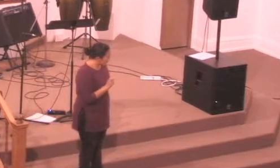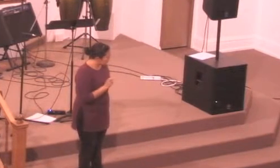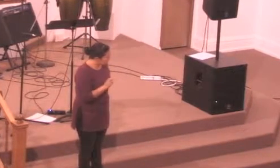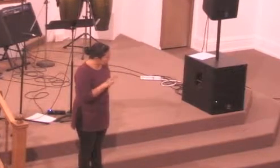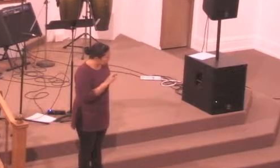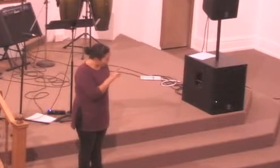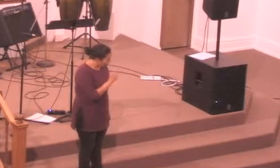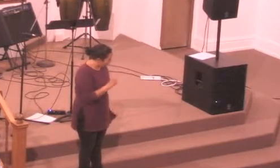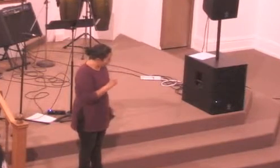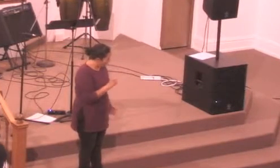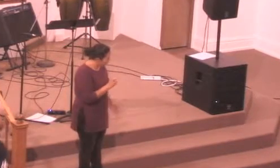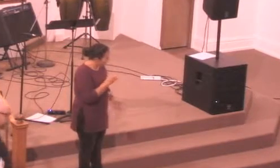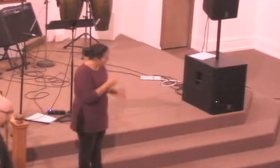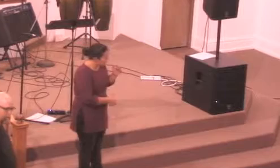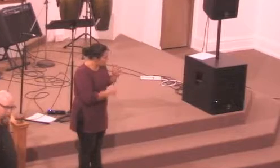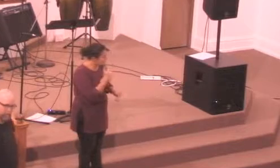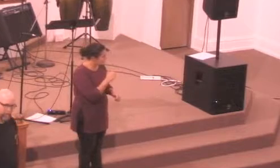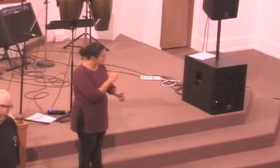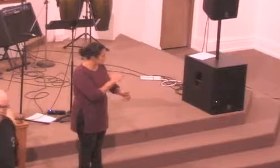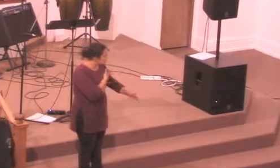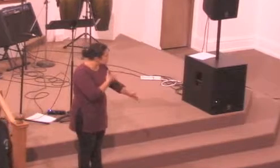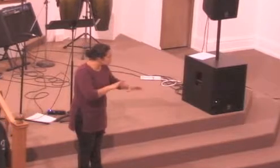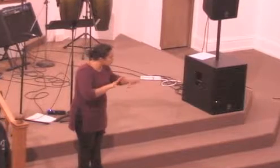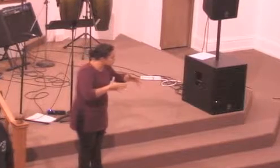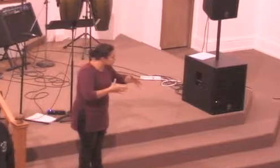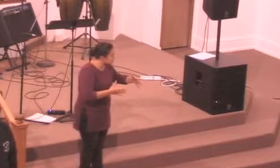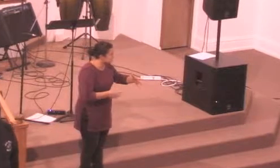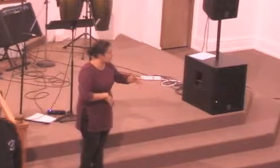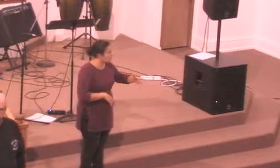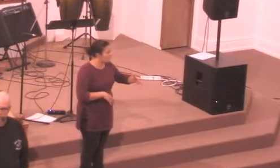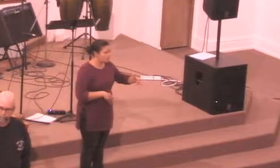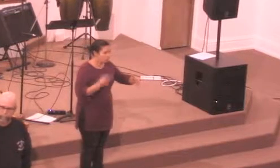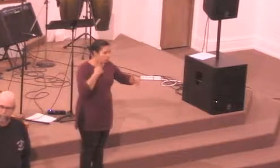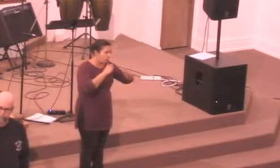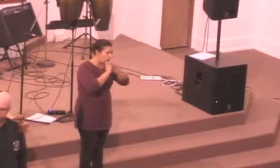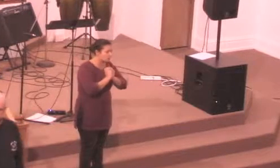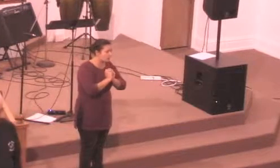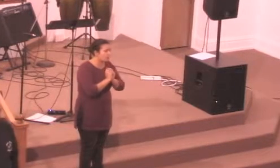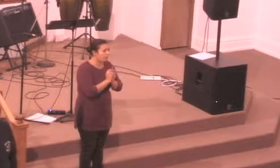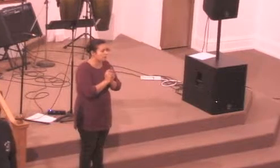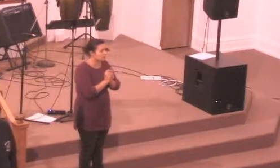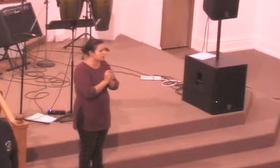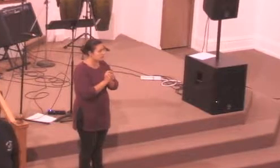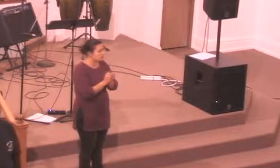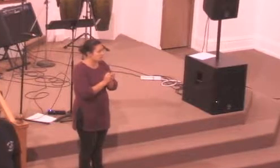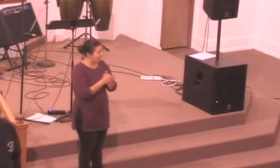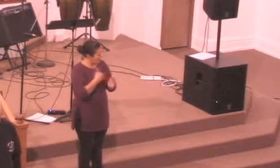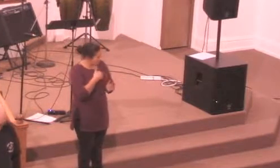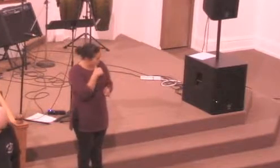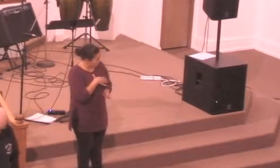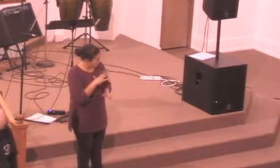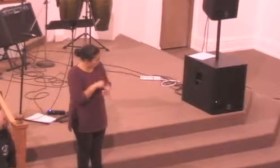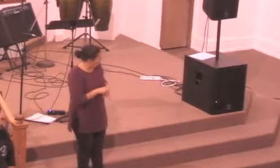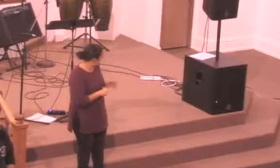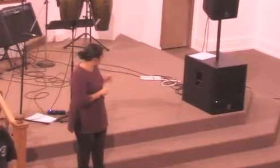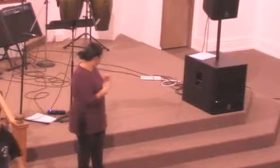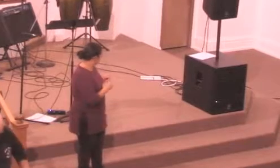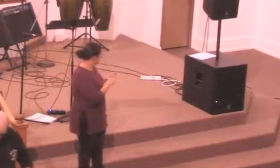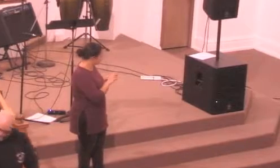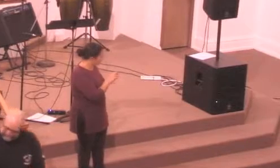praise and worship crews and all that stuff where it's all guys, and they did pretty well for just being a bunch of dudes up there, you know what I